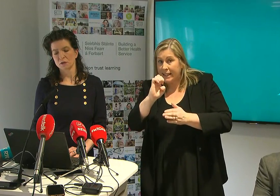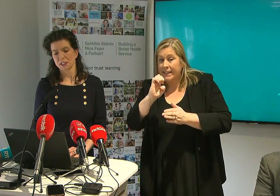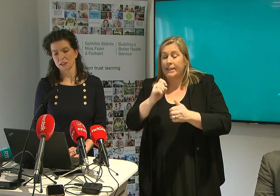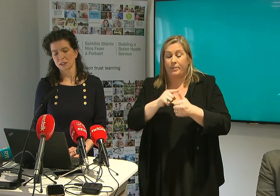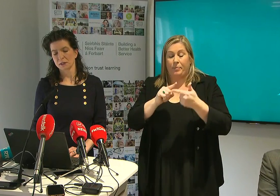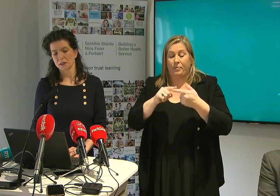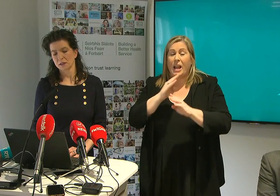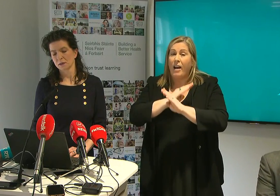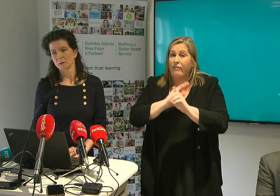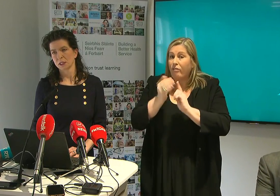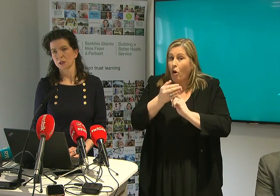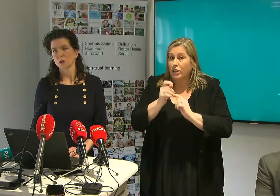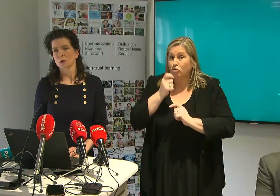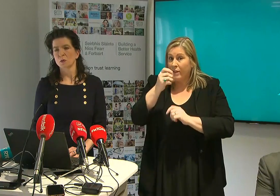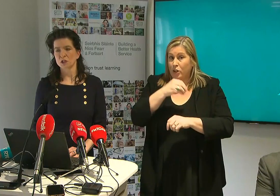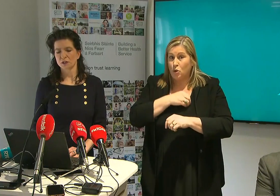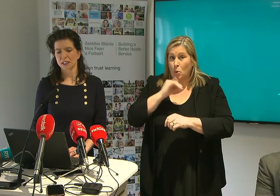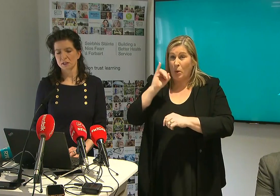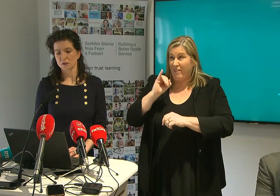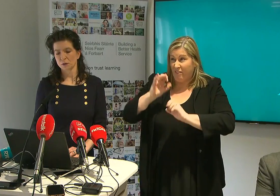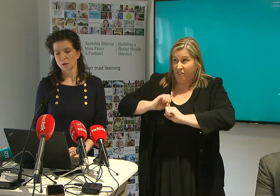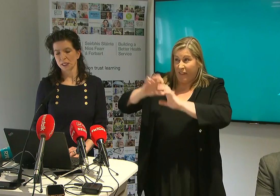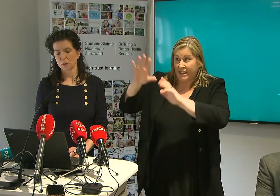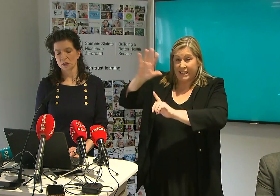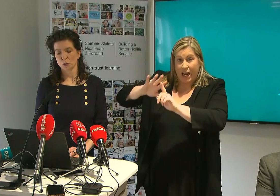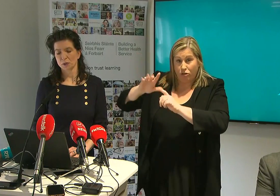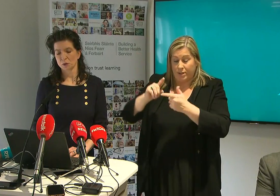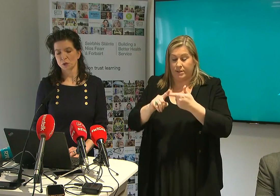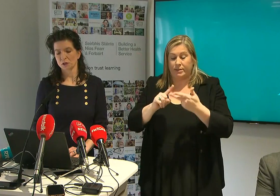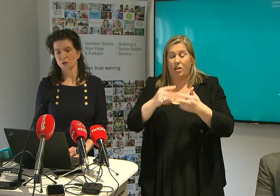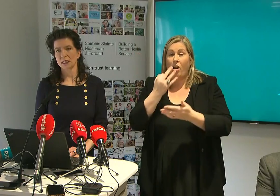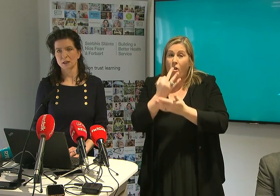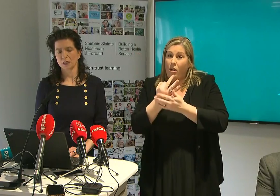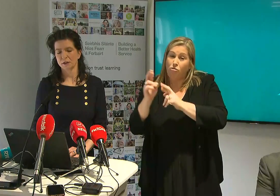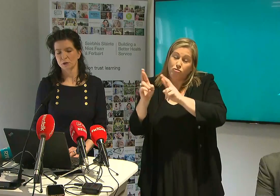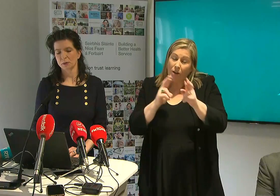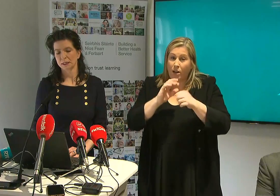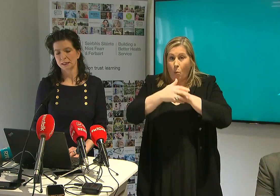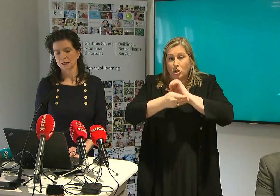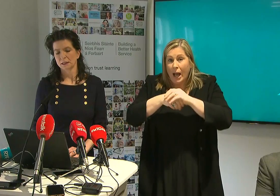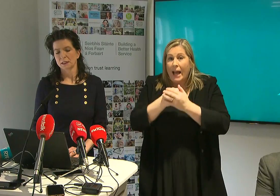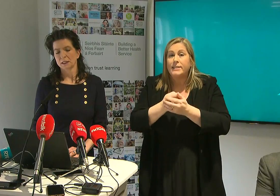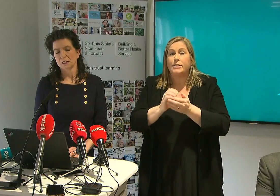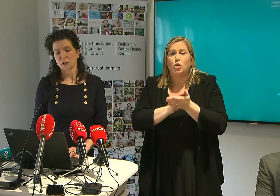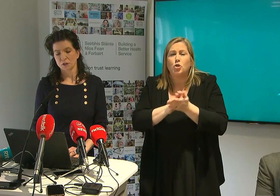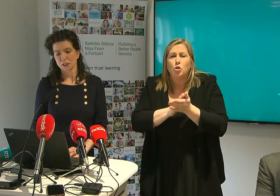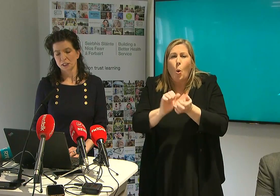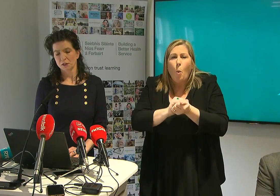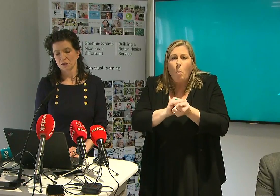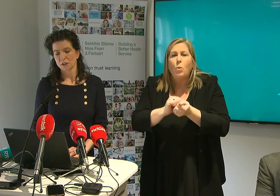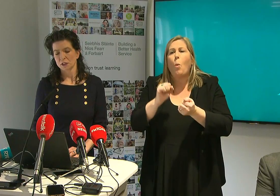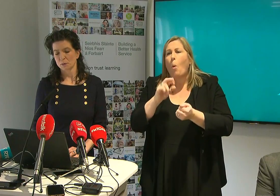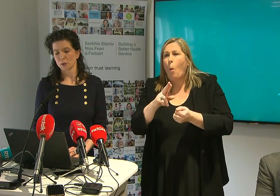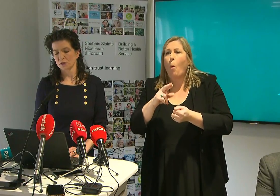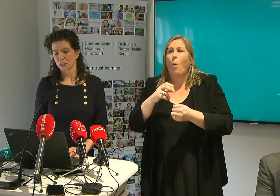travel to affected areas. Wash your hands frequently with soap and water or alcohol hand rub. Cover your